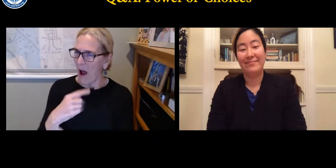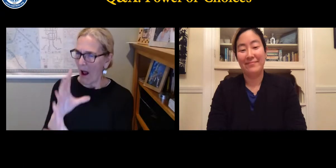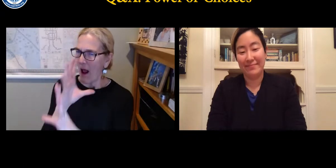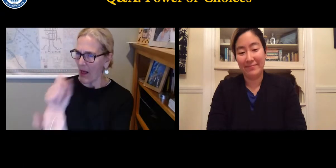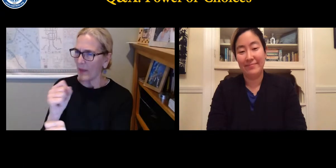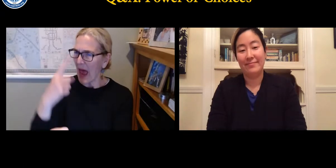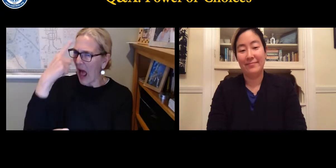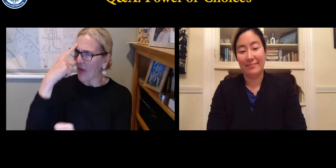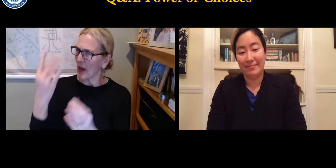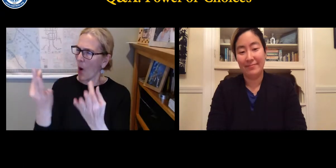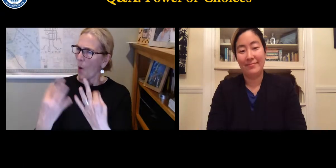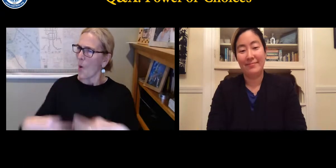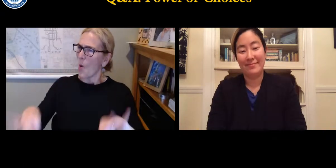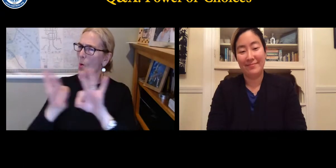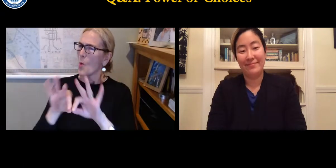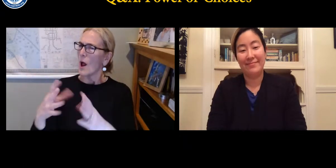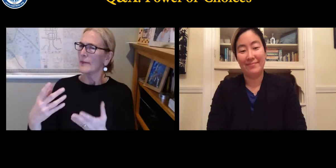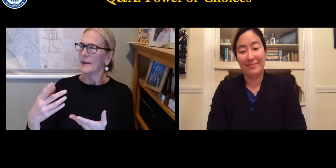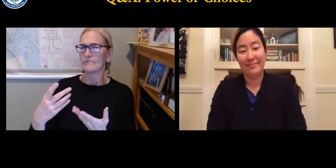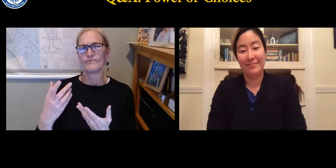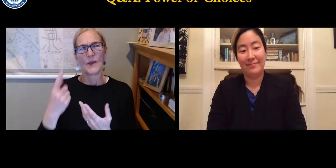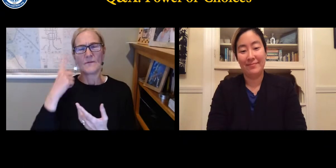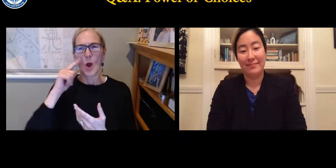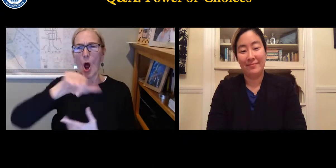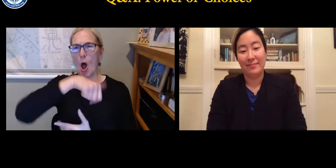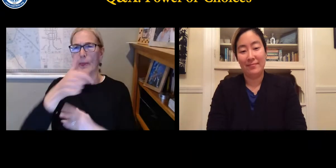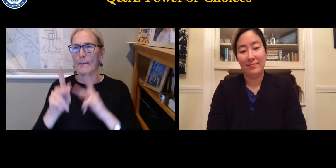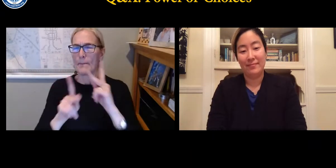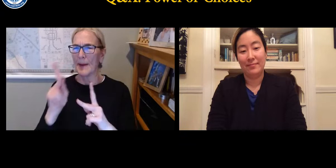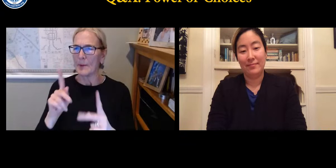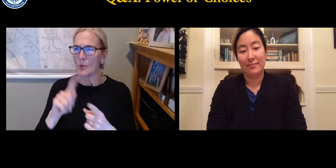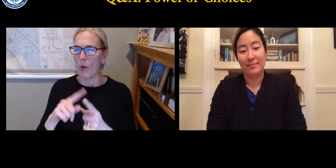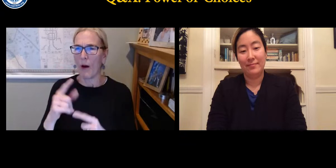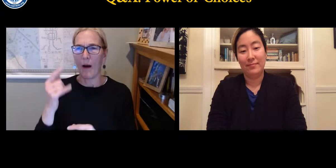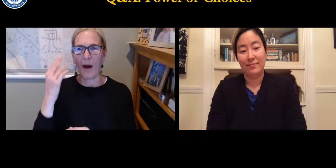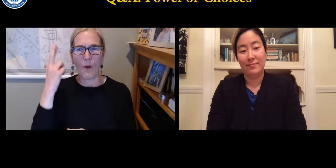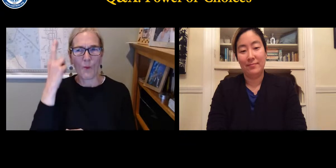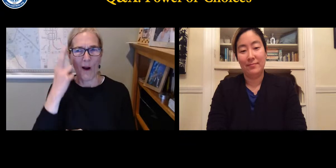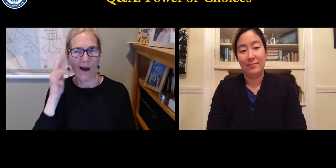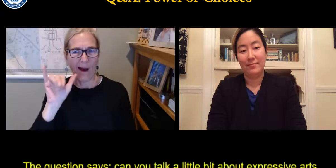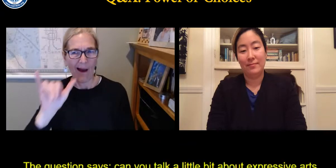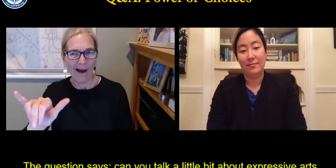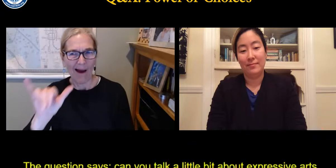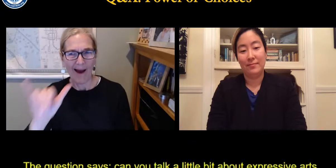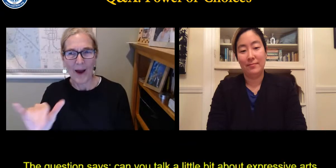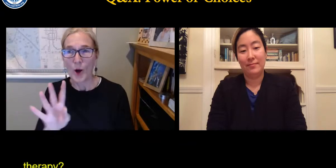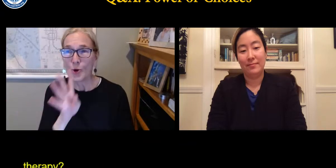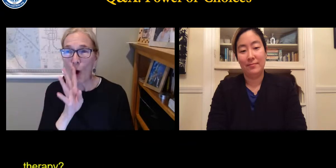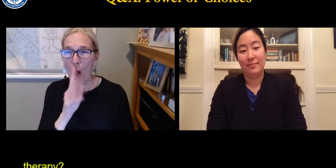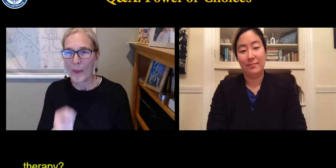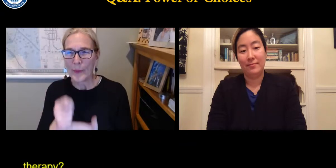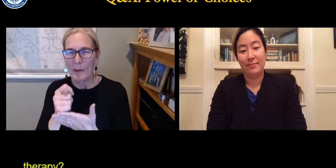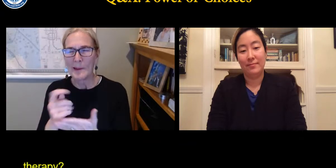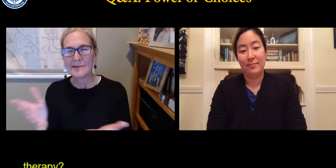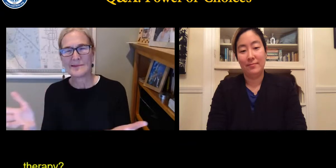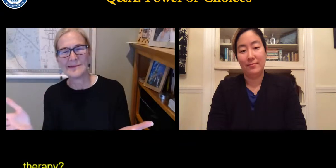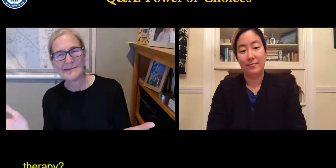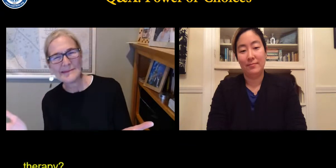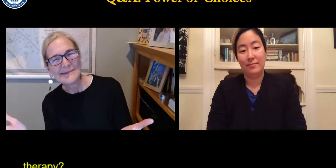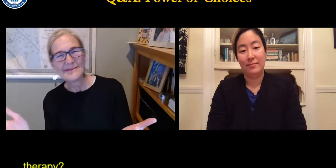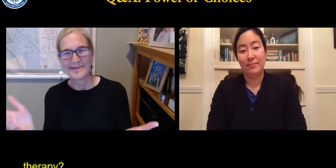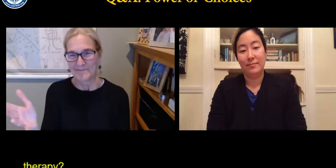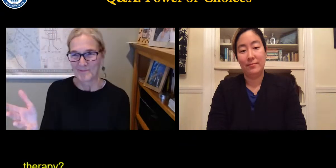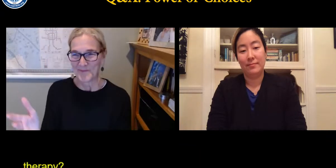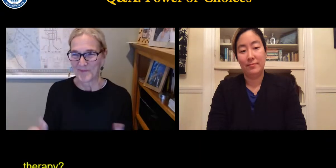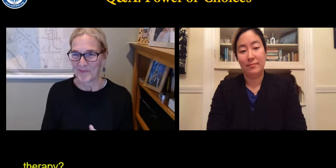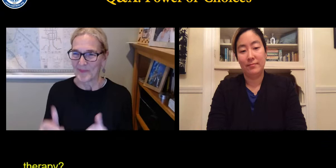You and I had a meeting yesterday, and in our conversation, the way you explained it to me, I found extremely fascinating. So I'm wondering